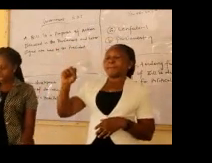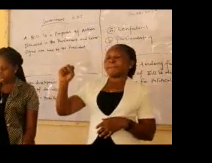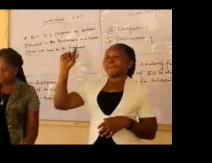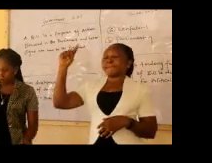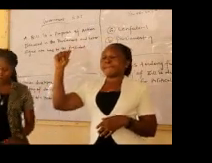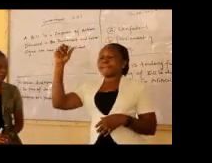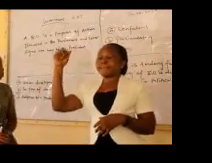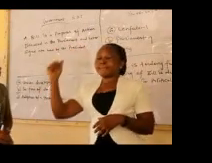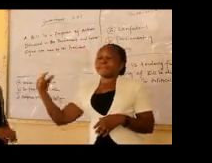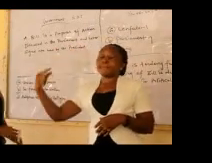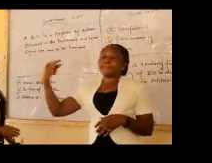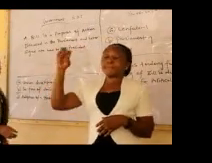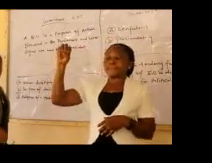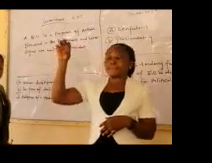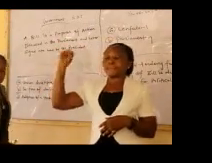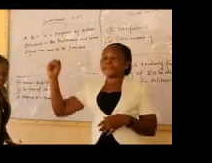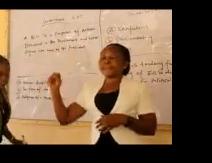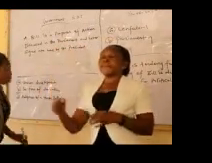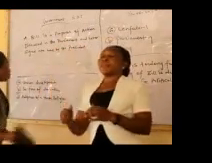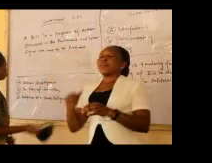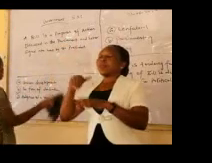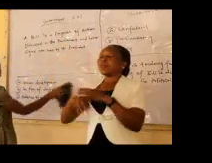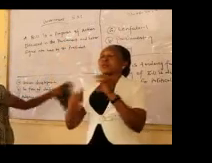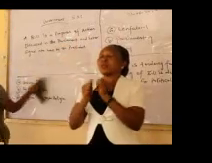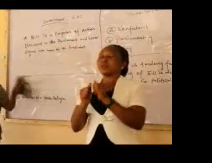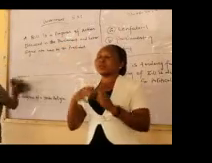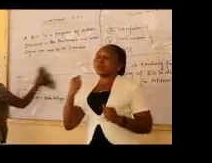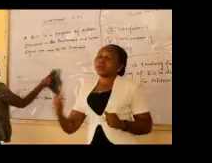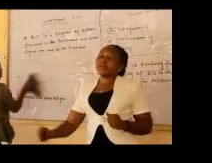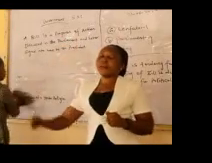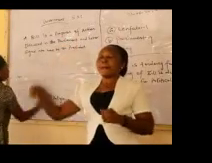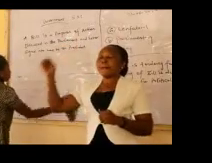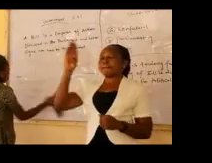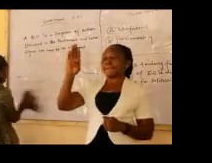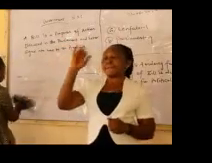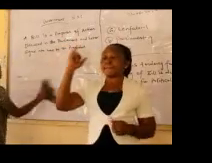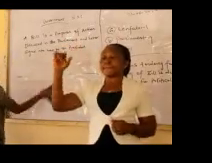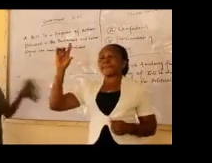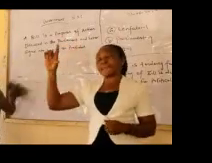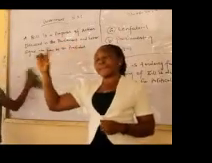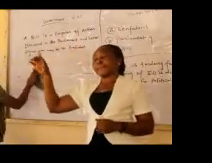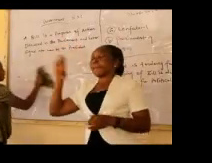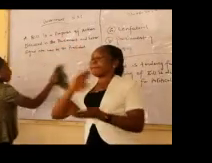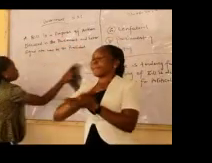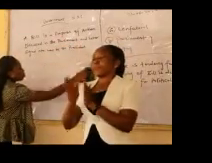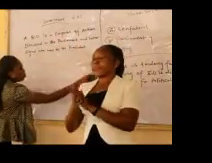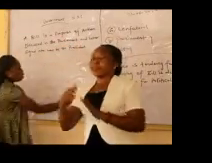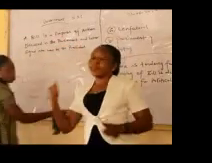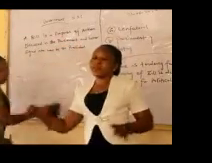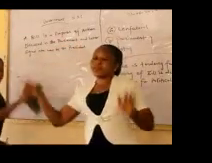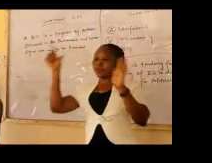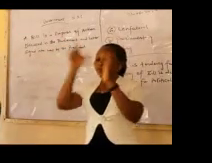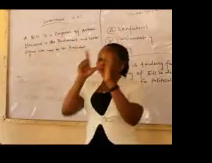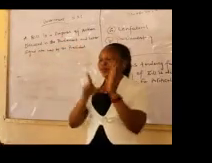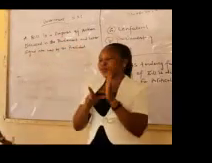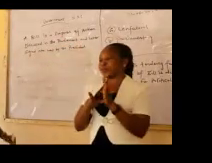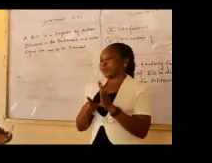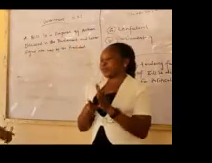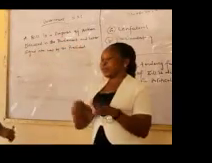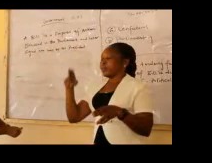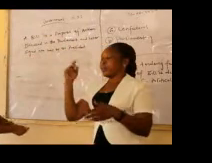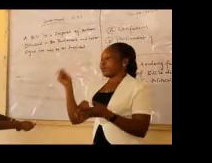Become a law. Now the first stage is what? We have the first reading. They said we should mention only